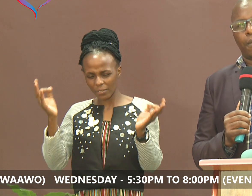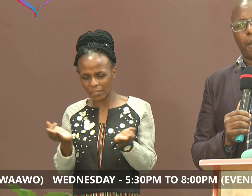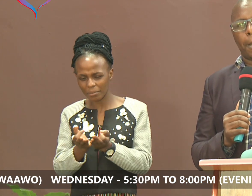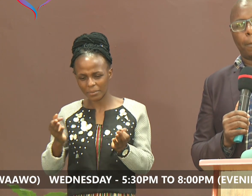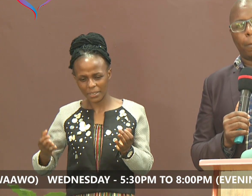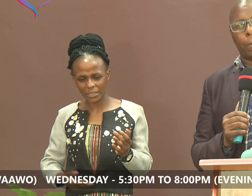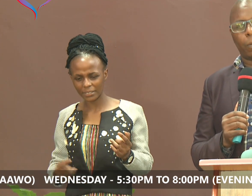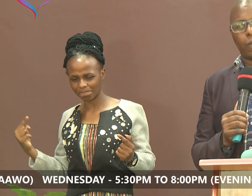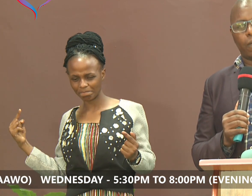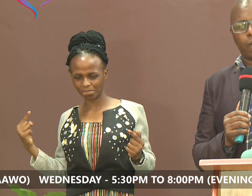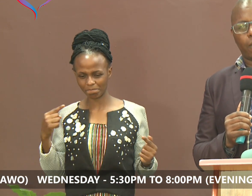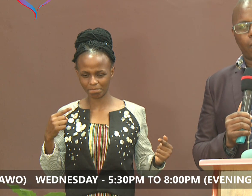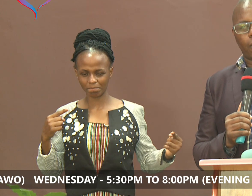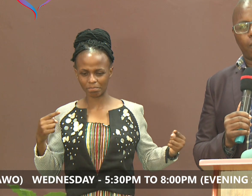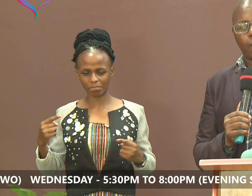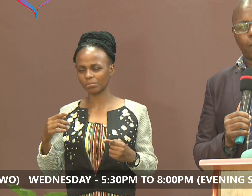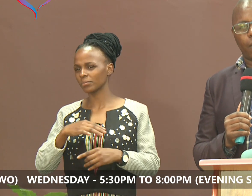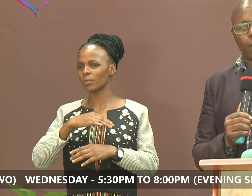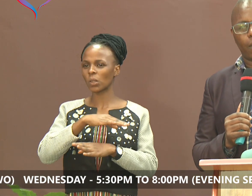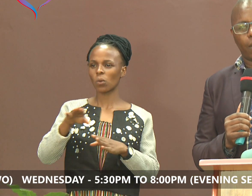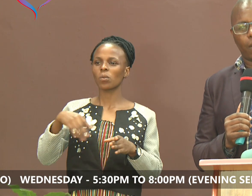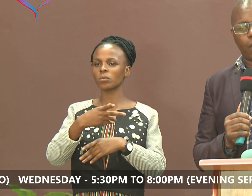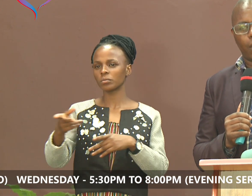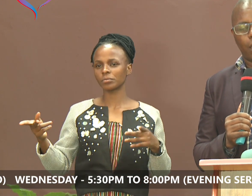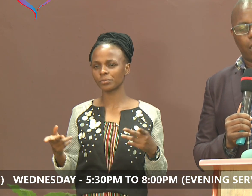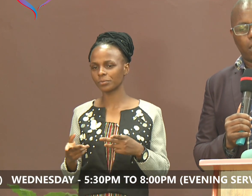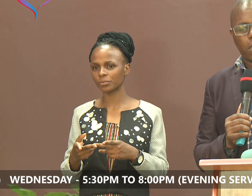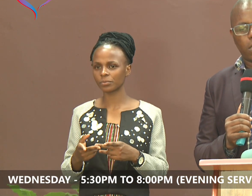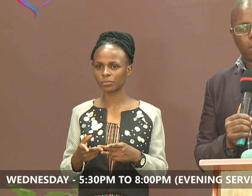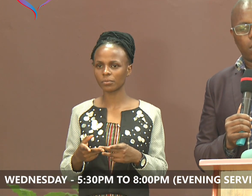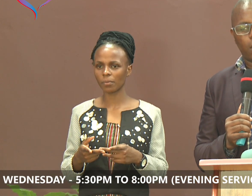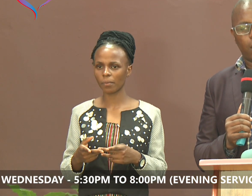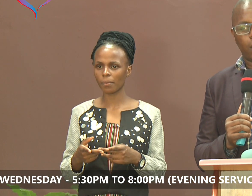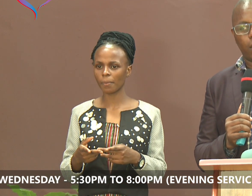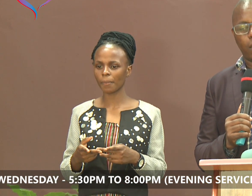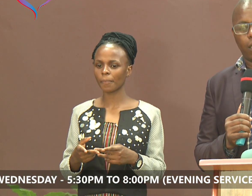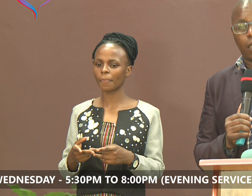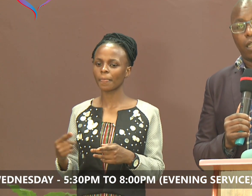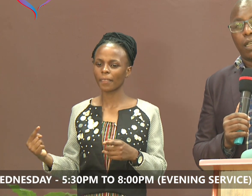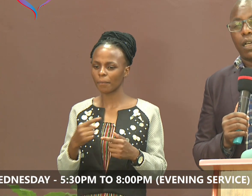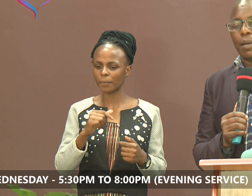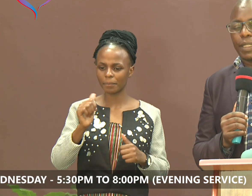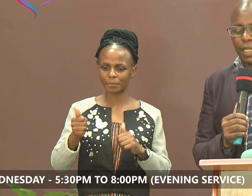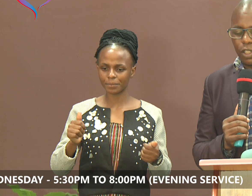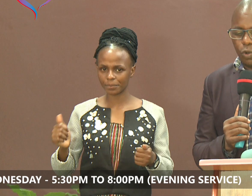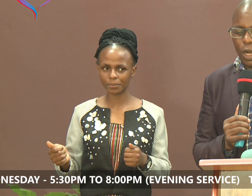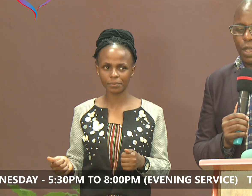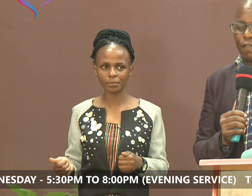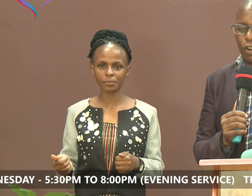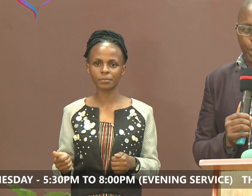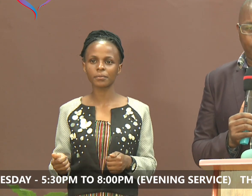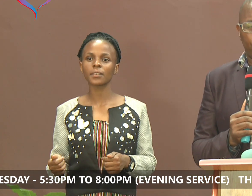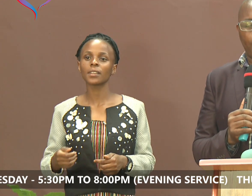have thorns everywhere. Even when you come near to them, there are thorns that can easily pierce you. They pierce one another. I'm telling you,